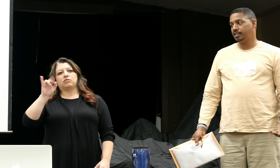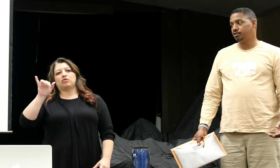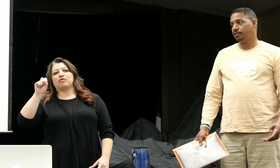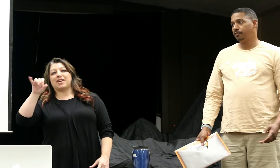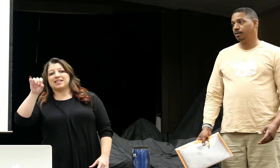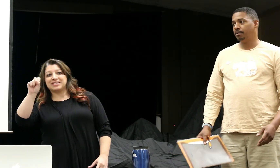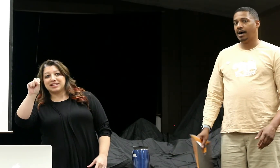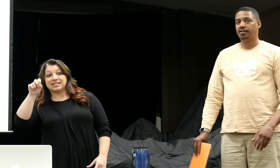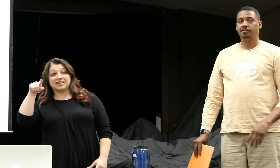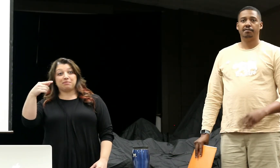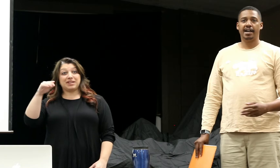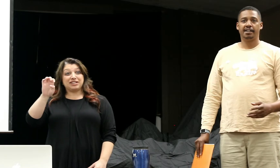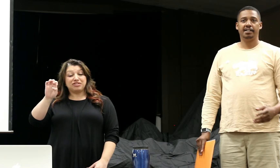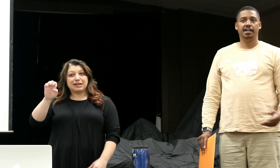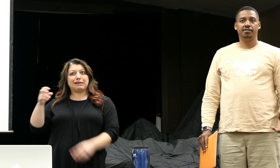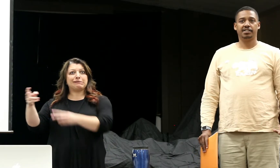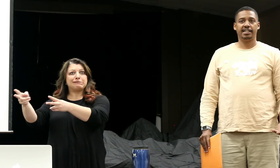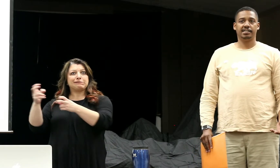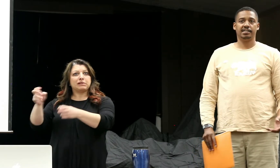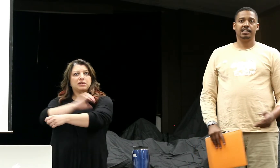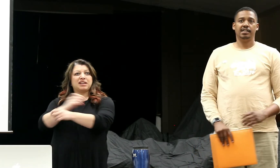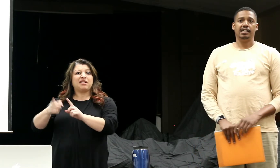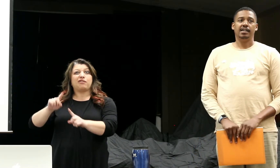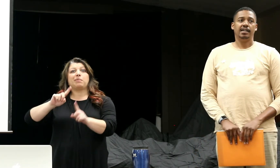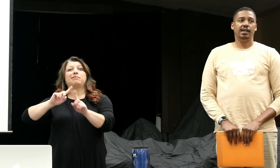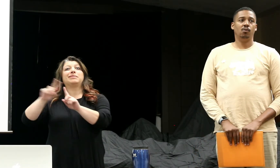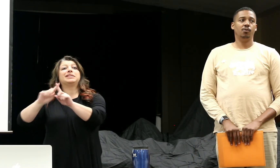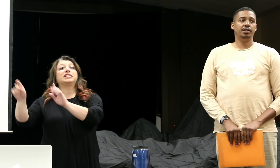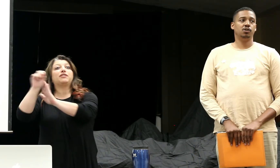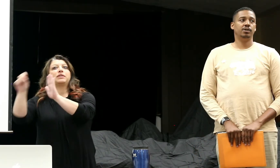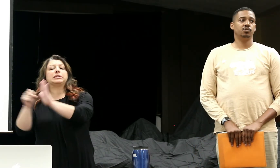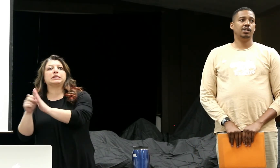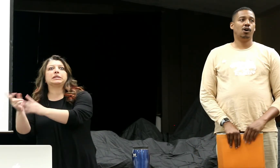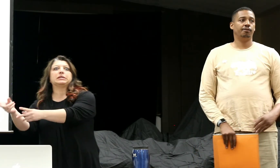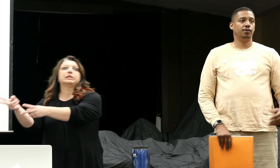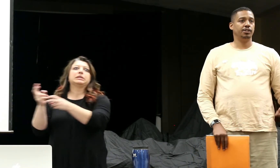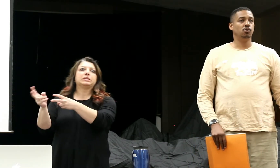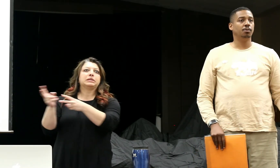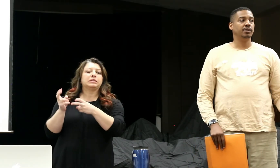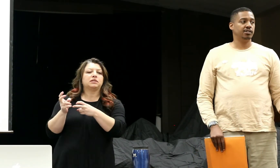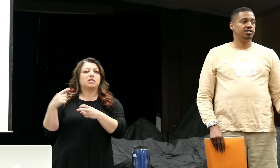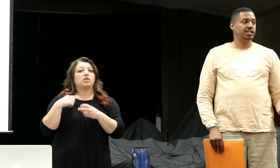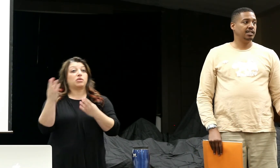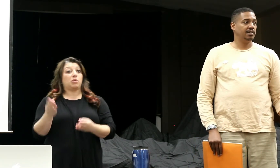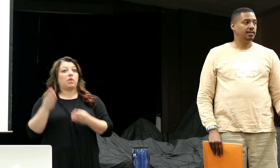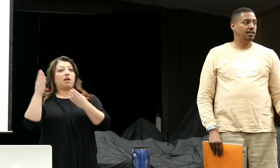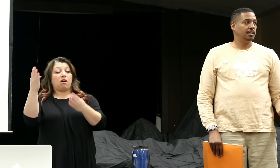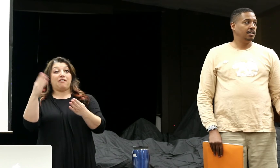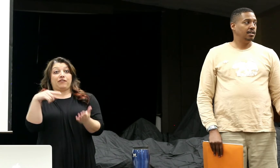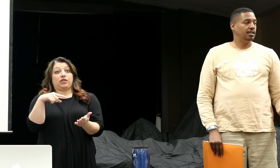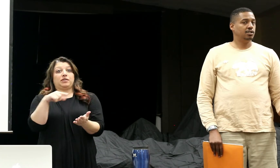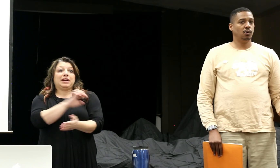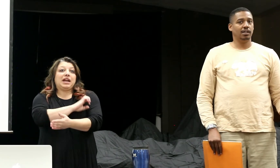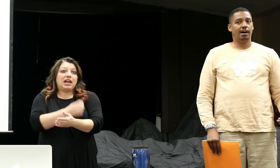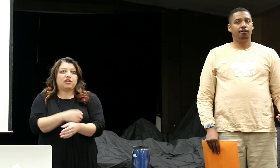energy from out of Nevada and other states, and what we do is we offer renewable energy to allow